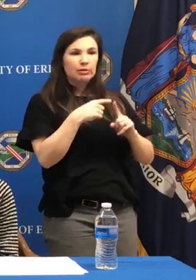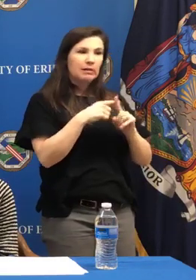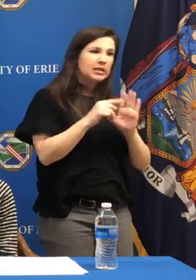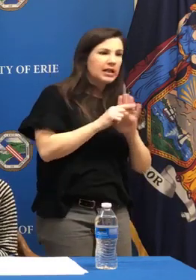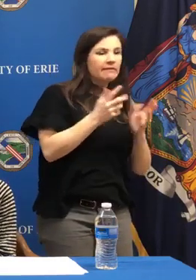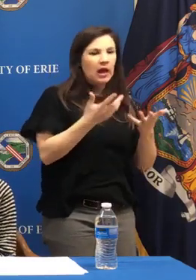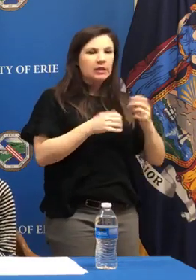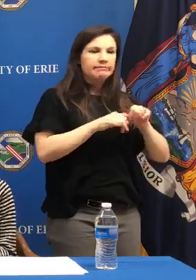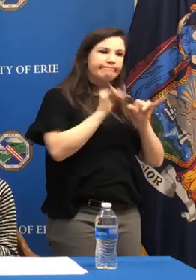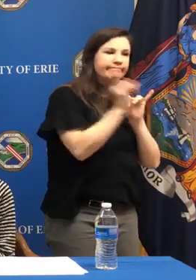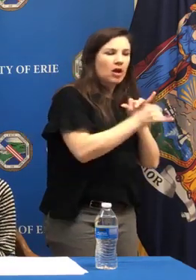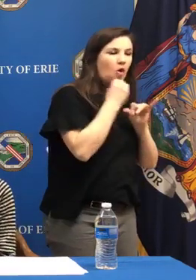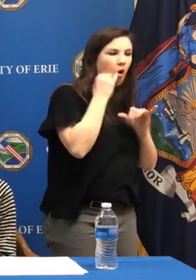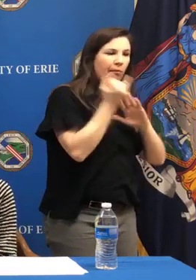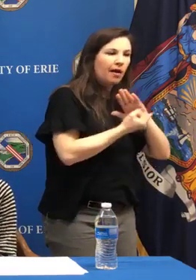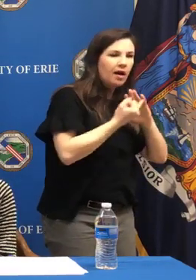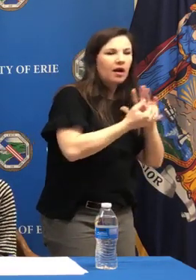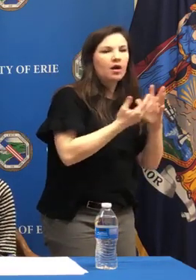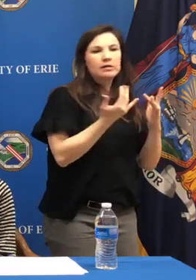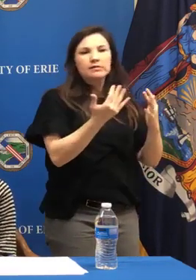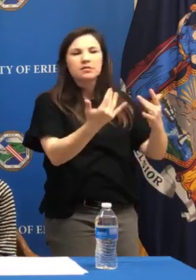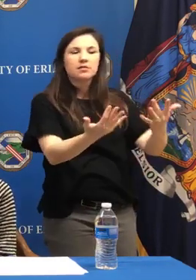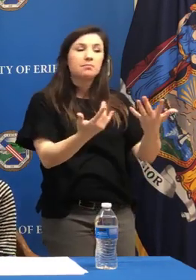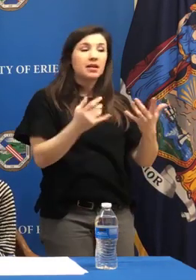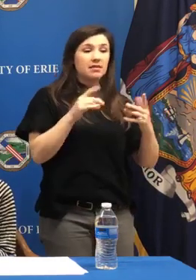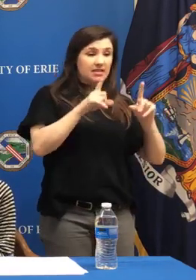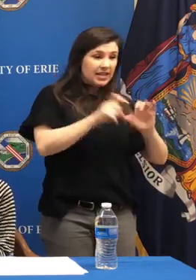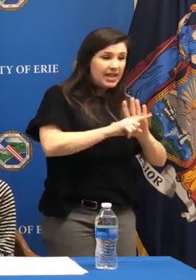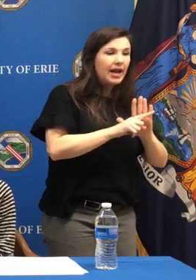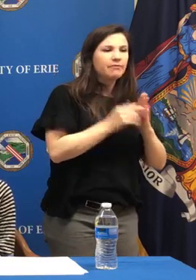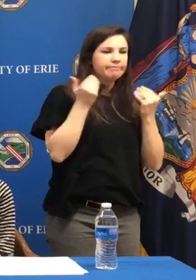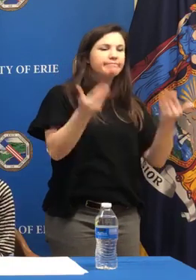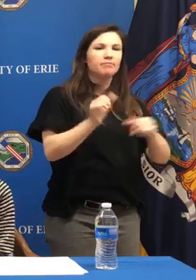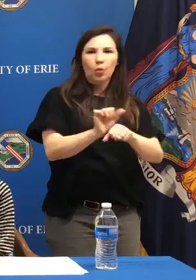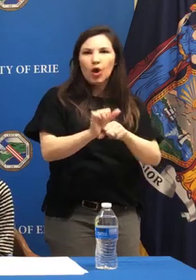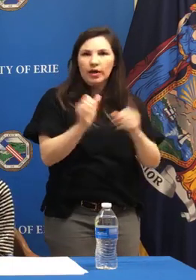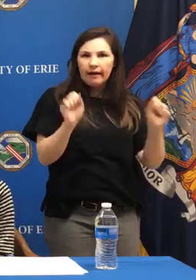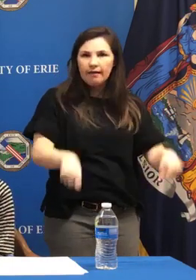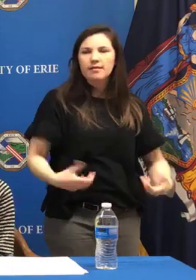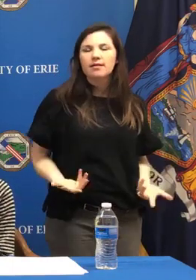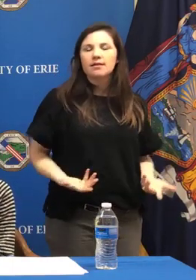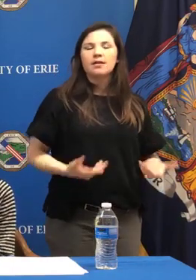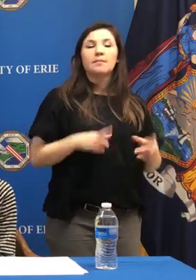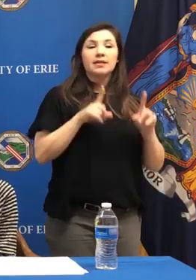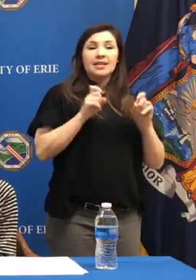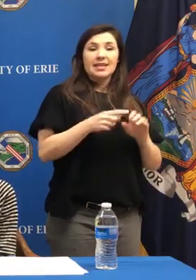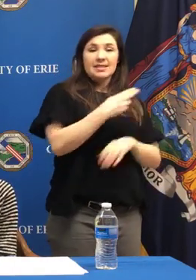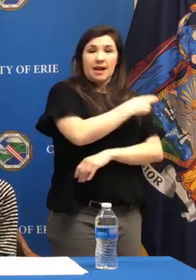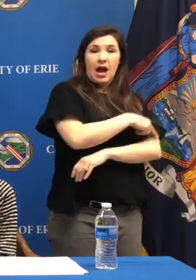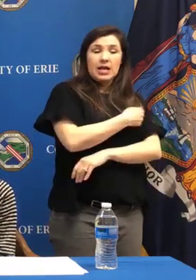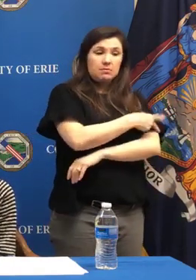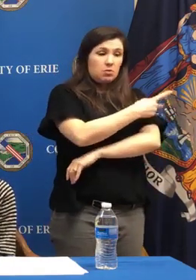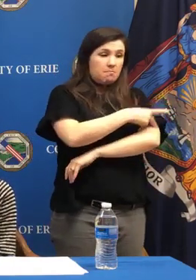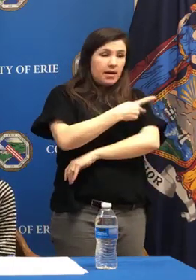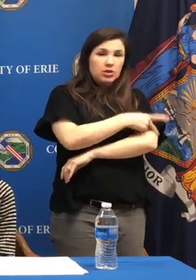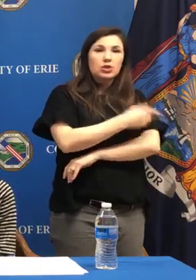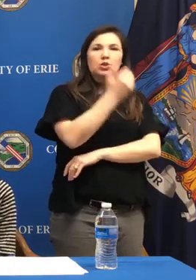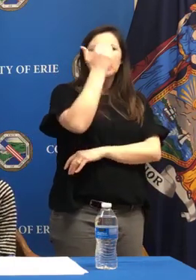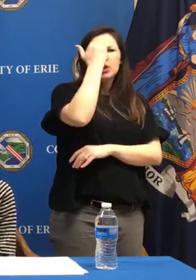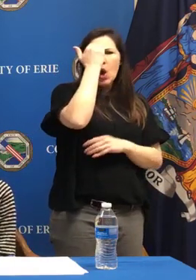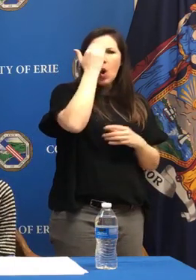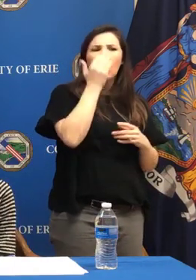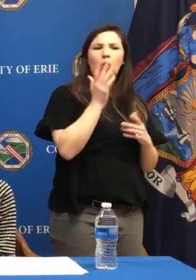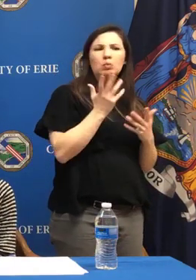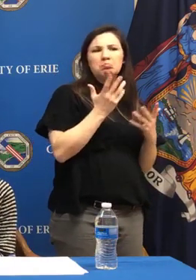trying to test hospitalized patients, just so we can also get a better idea know what to expect with their hospital course, and